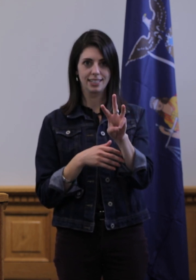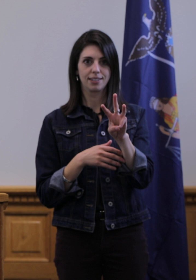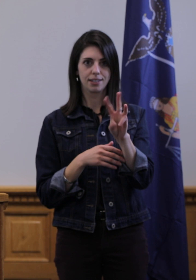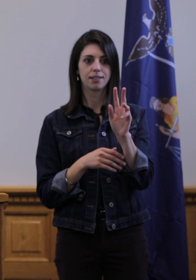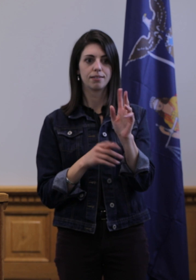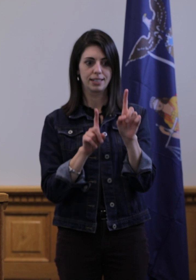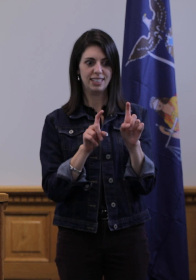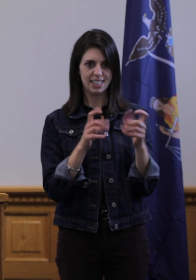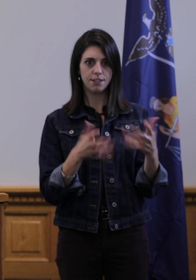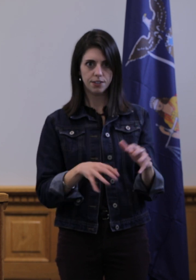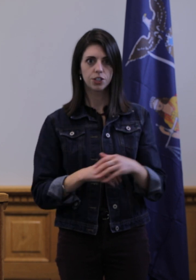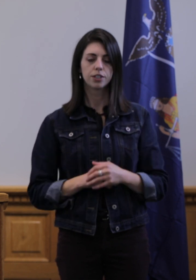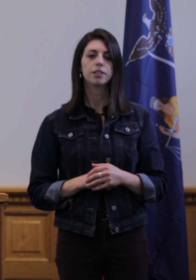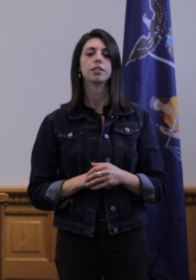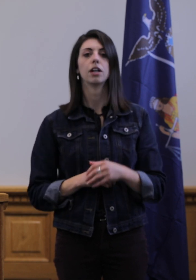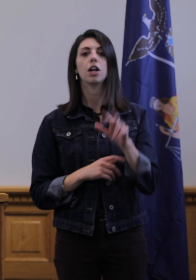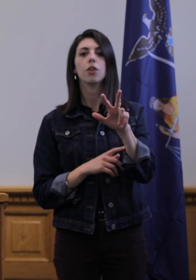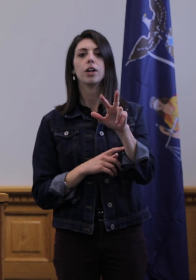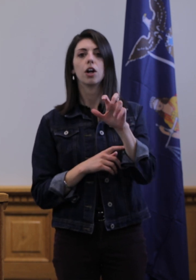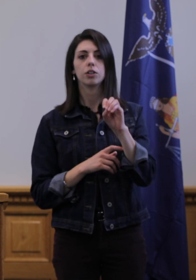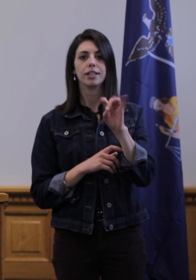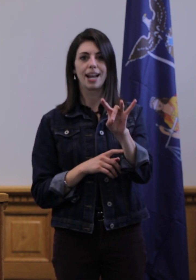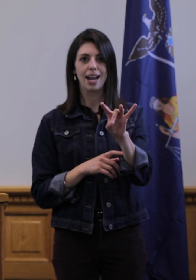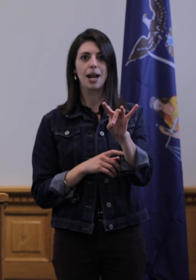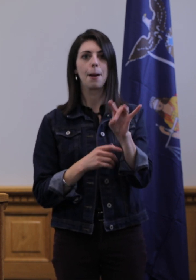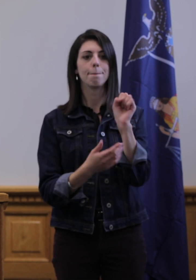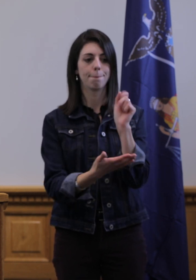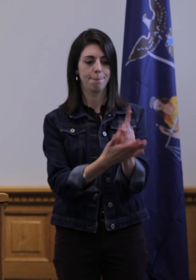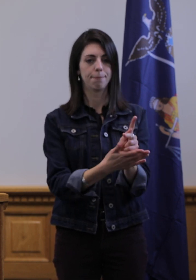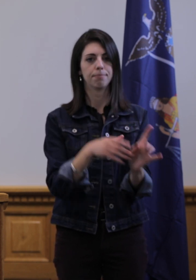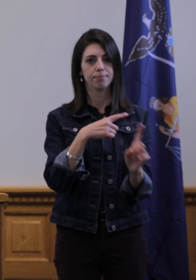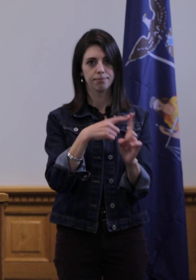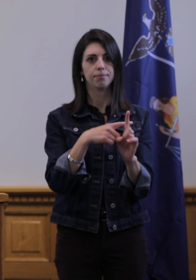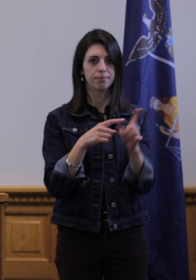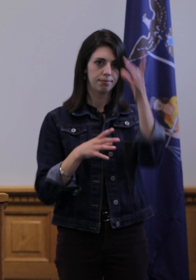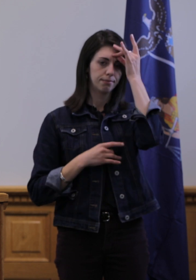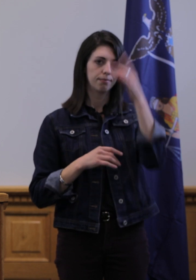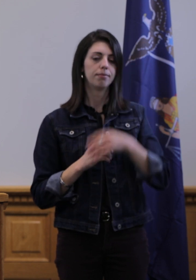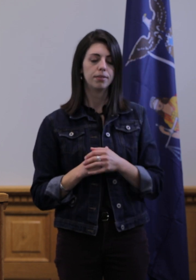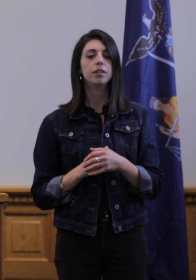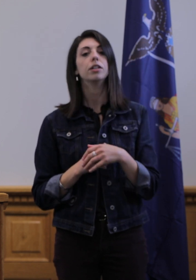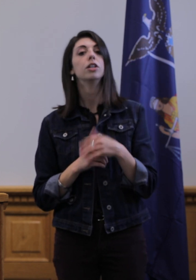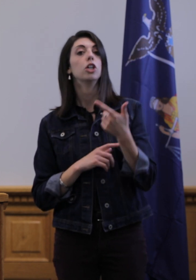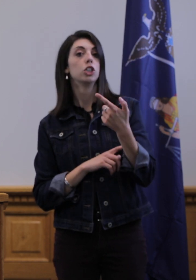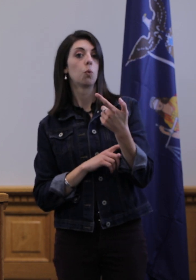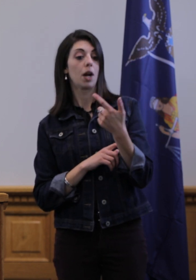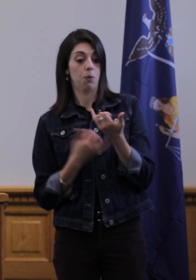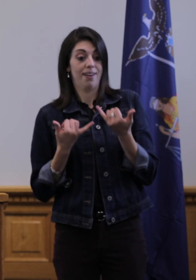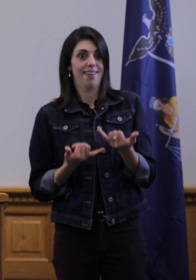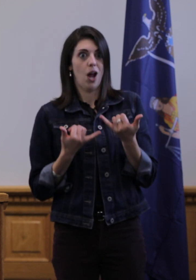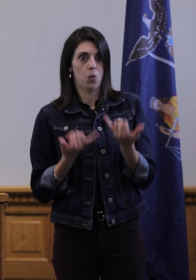37,356. We have 308 positive cases. We have 21 active